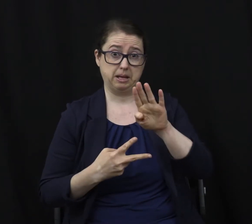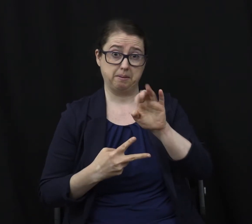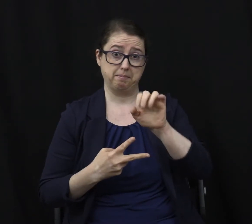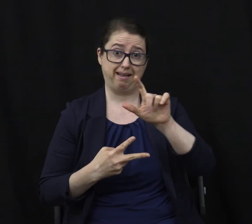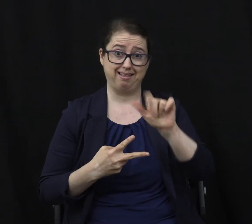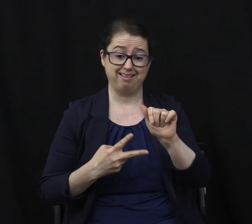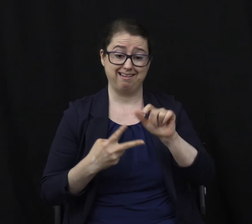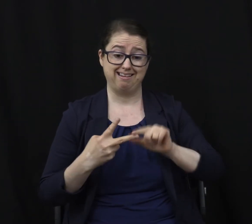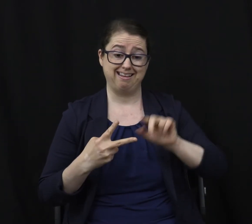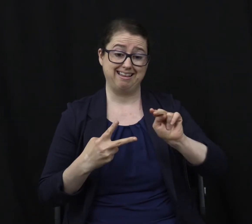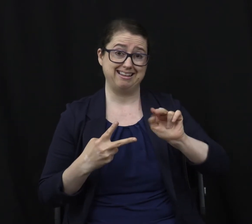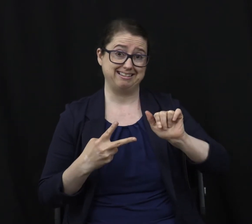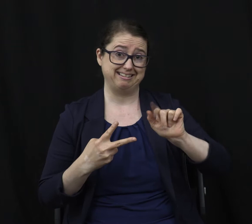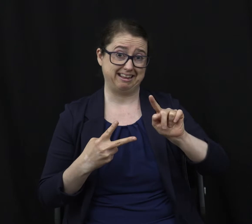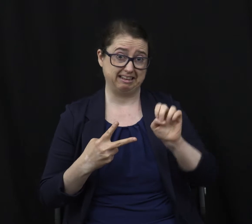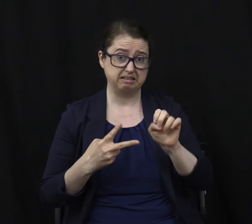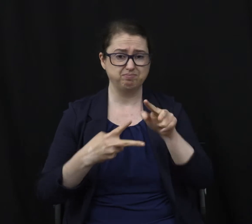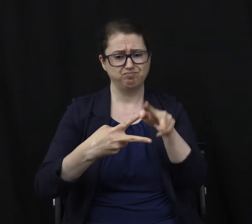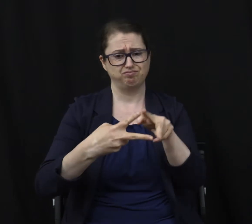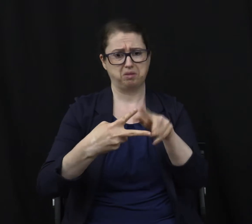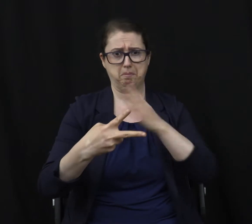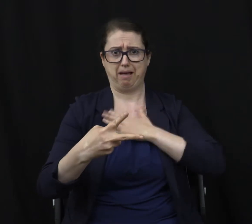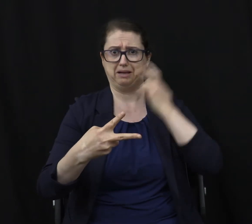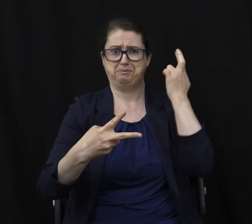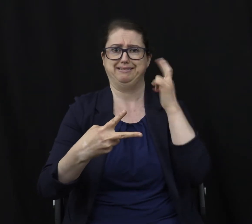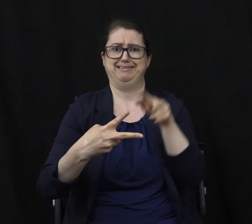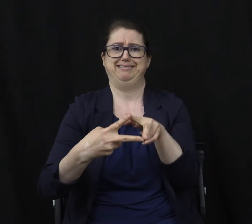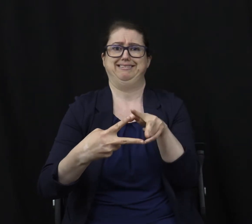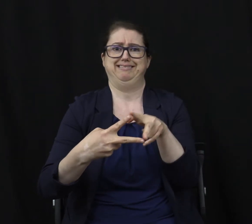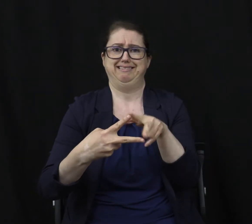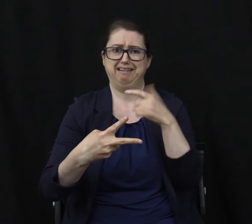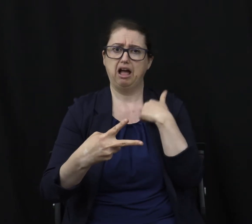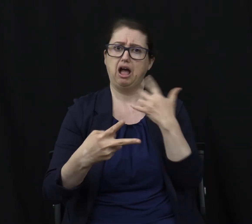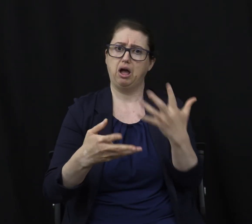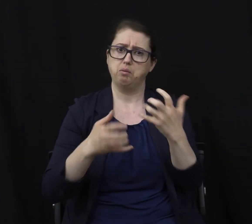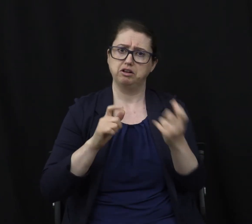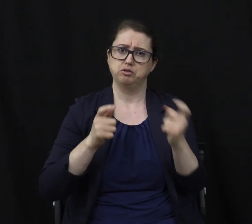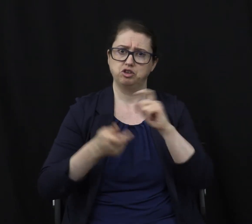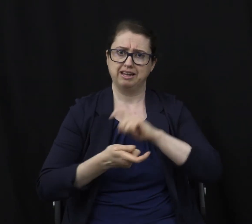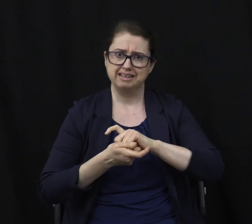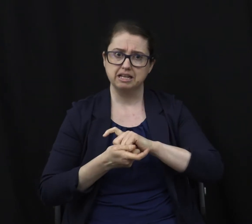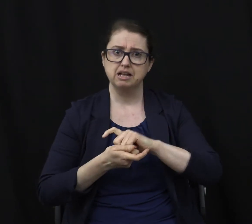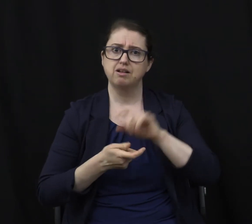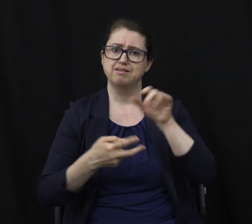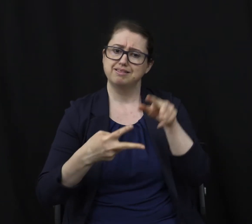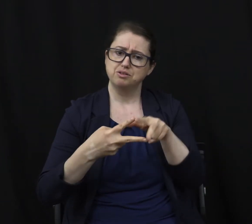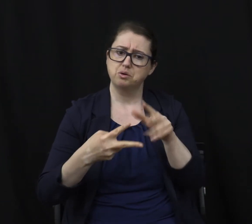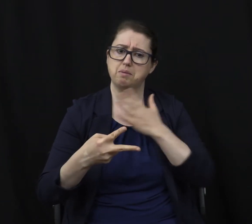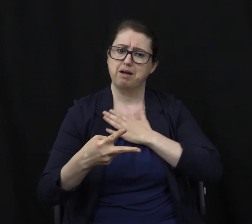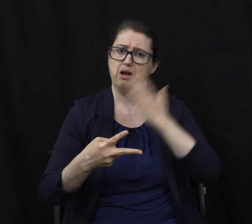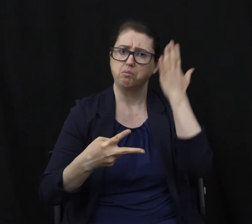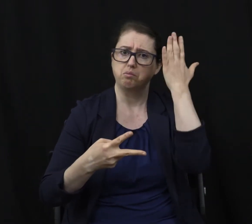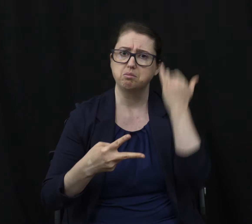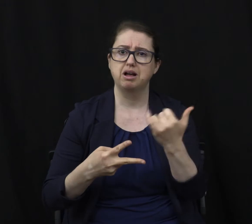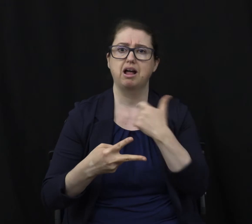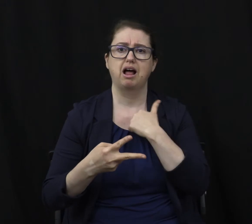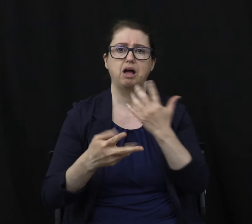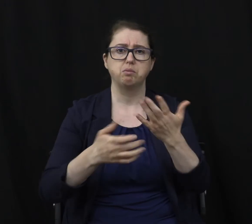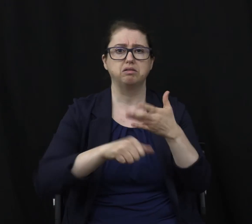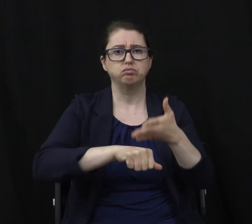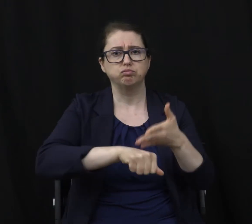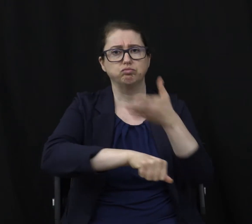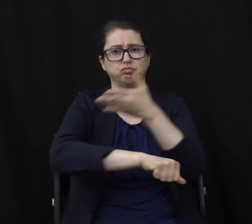why. My kids are the why I want to excel in the major areas of my